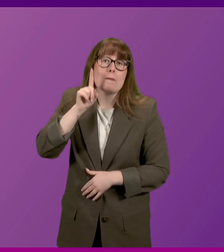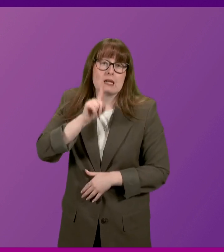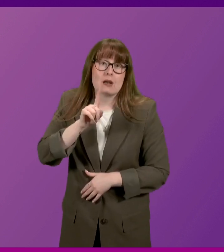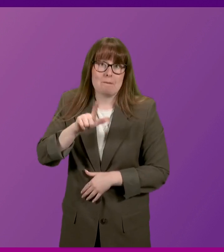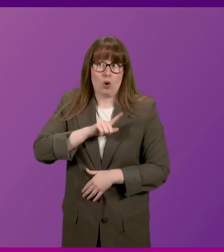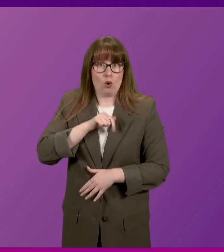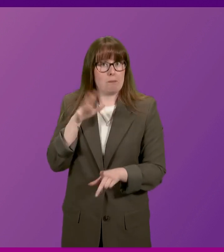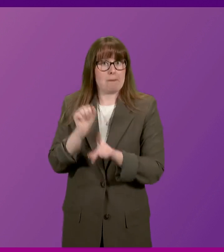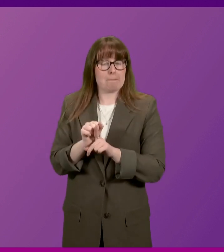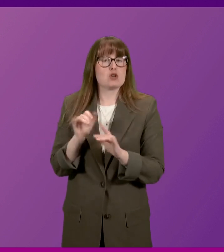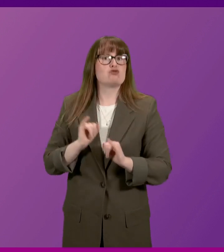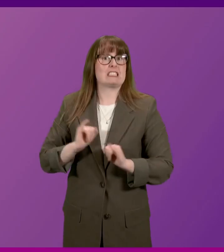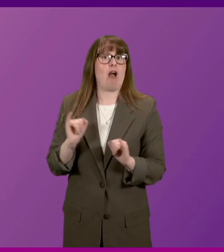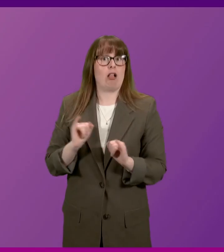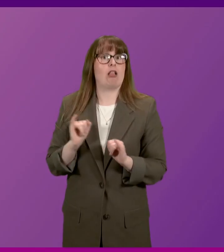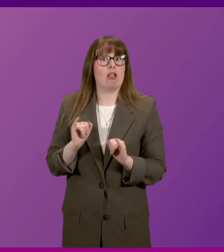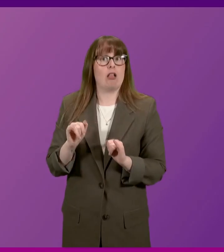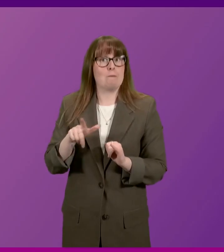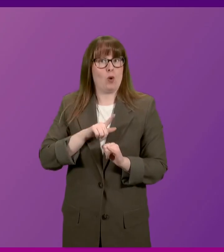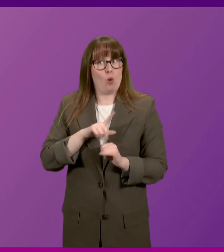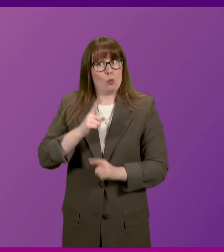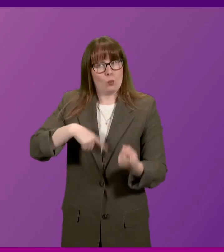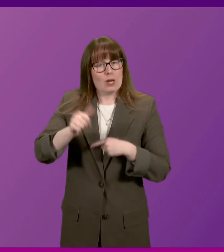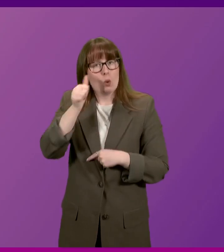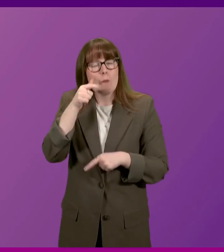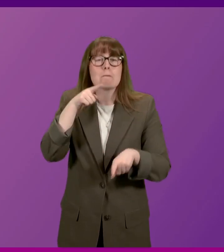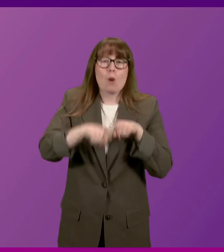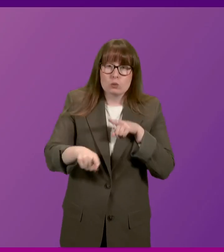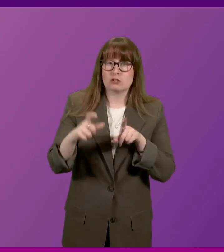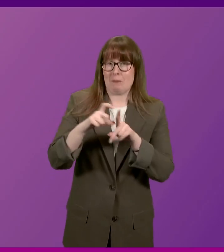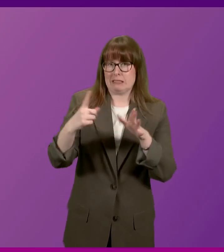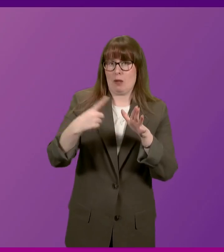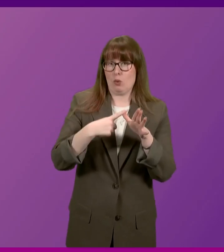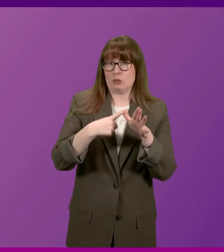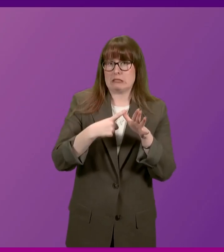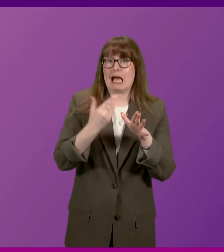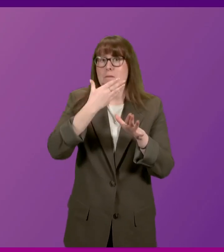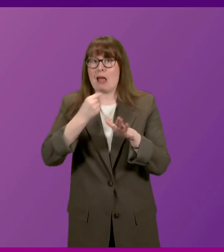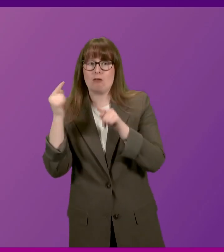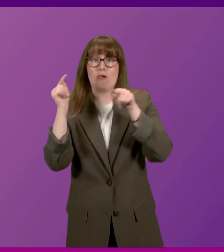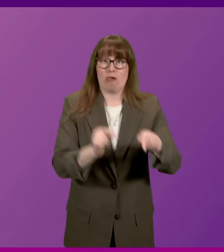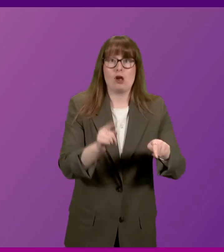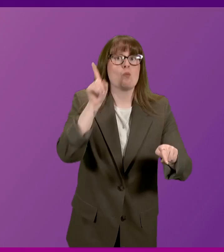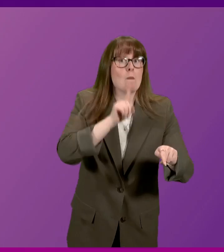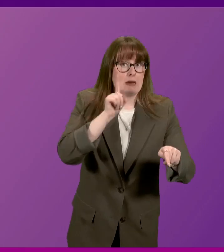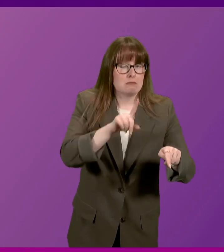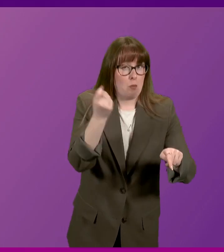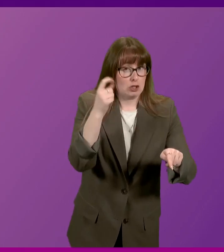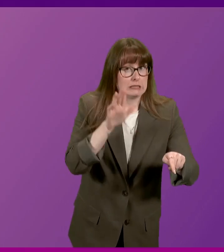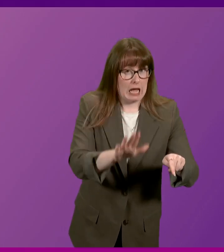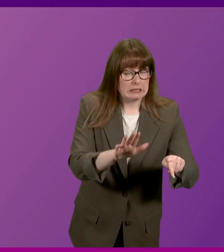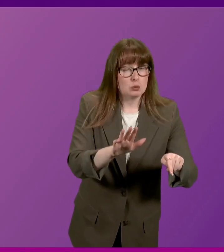area we identified as critical, because we know that most domestic abuse happens towards women by men. So that's what we decided